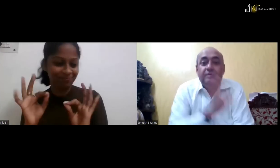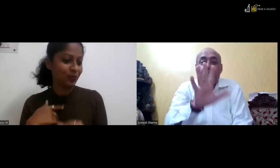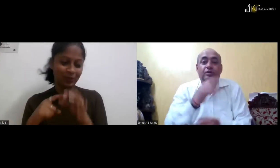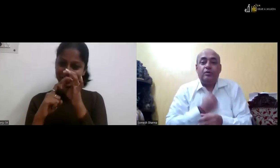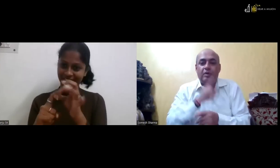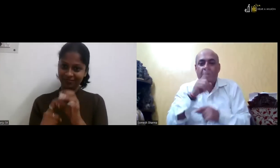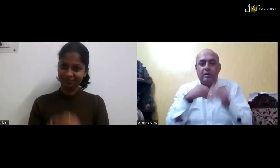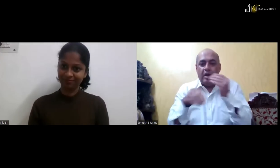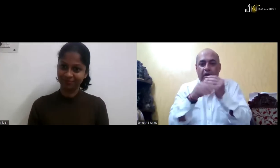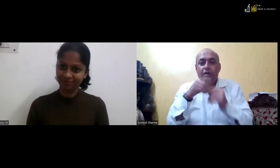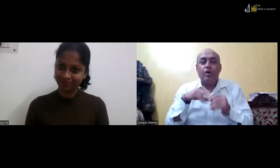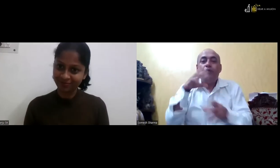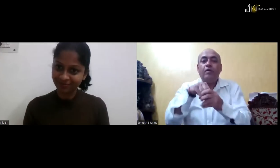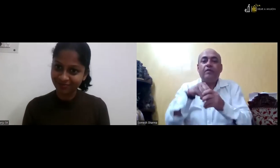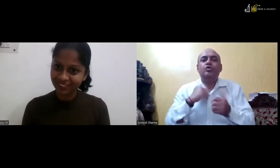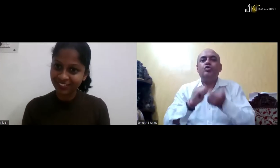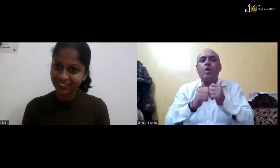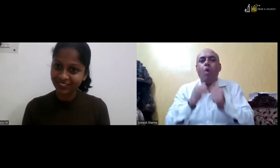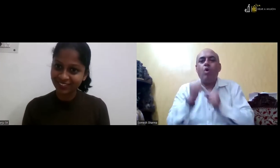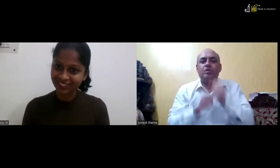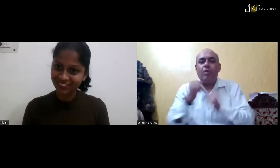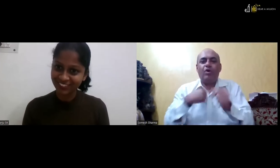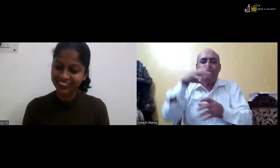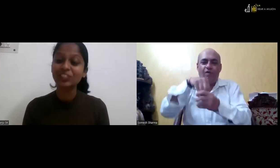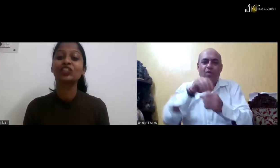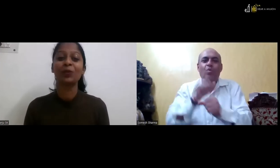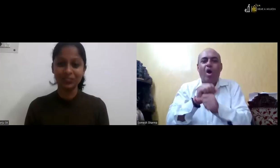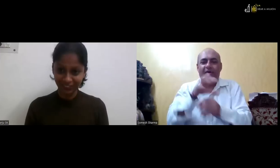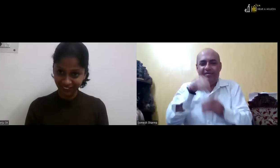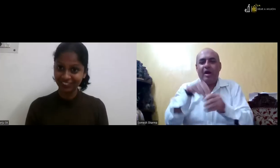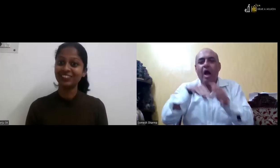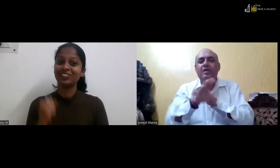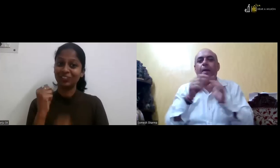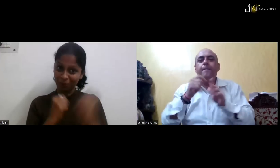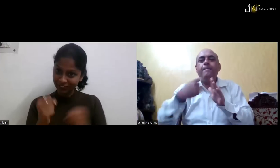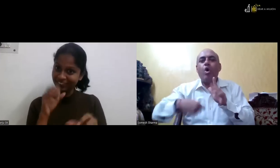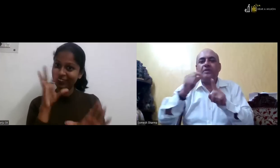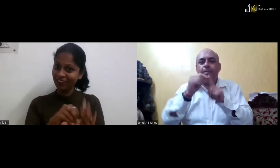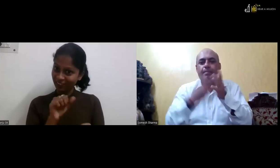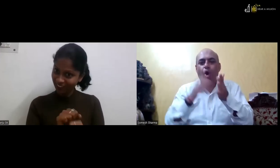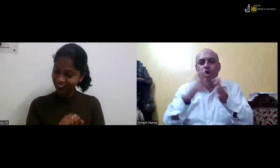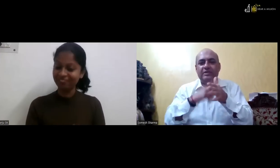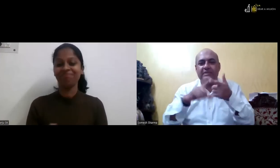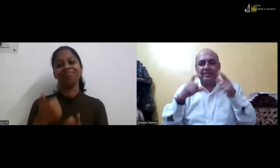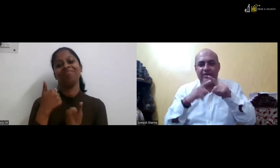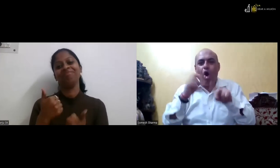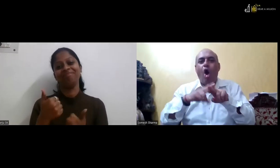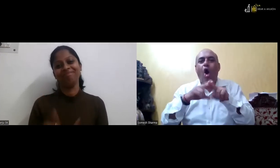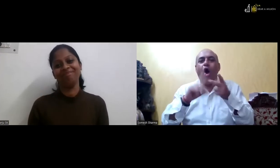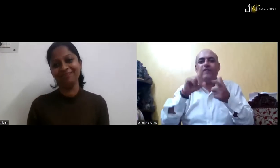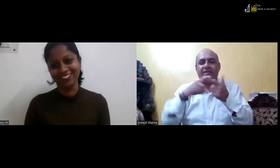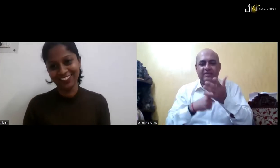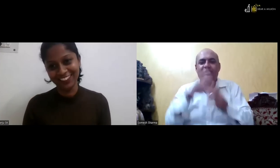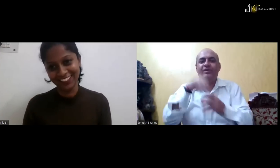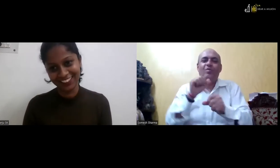Okay, great. So I would like to question you. All right, I will just share some more information that I'm working in the sports association